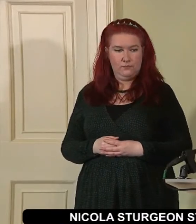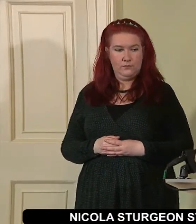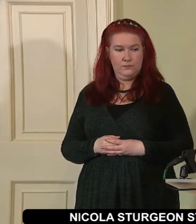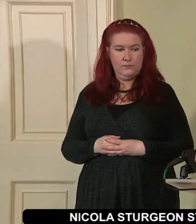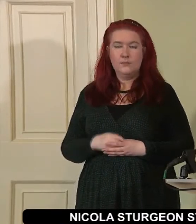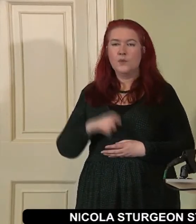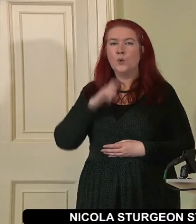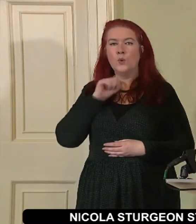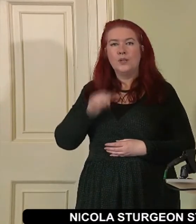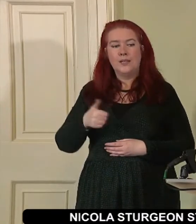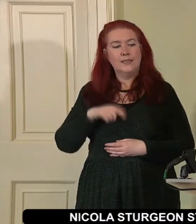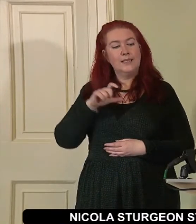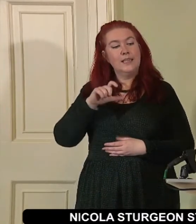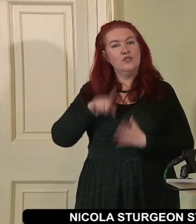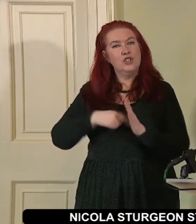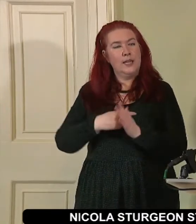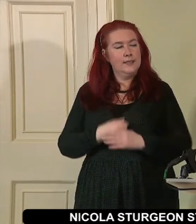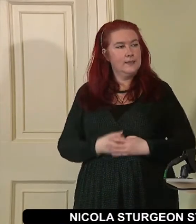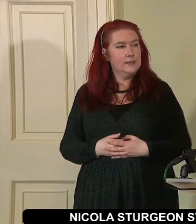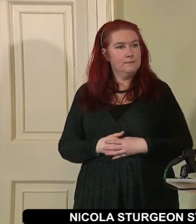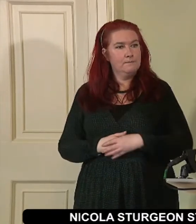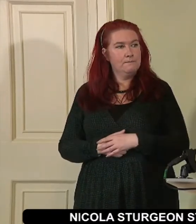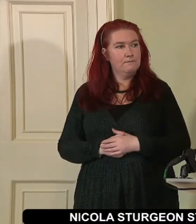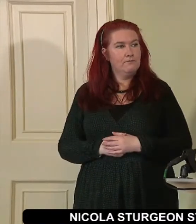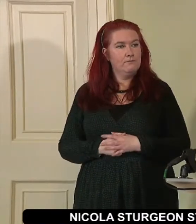Who will we have next? Kieran Jenkins.